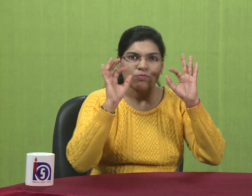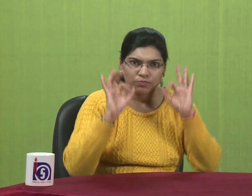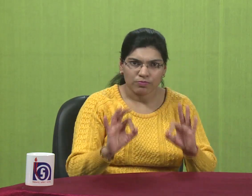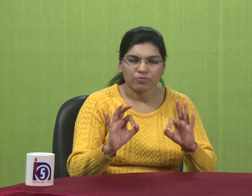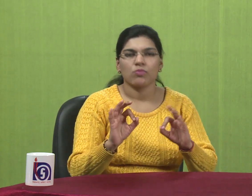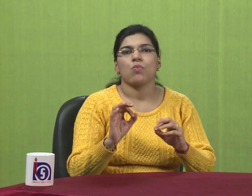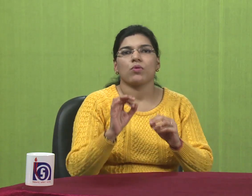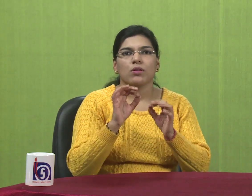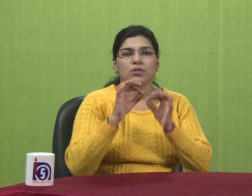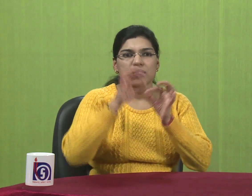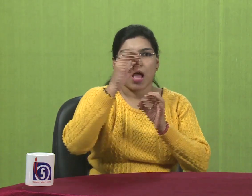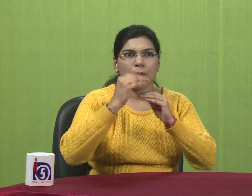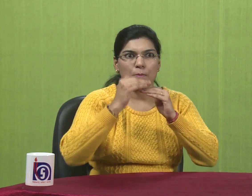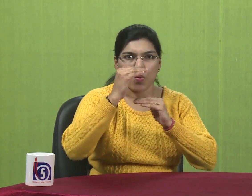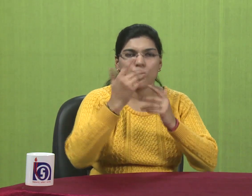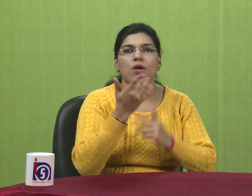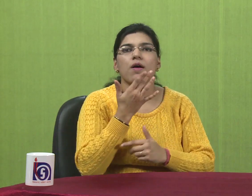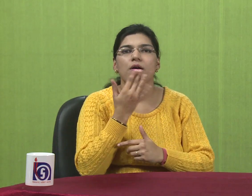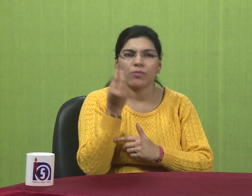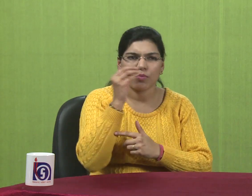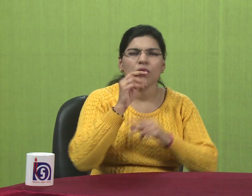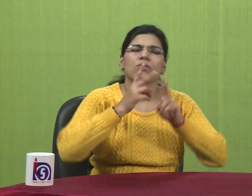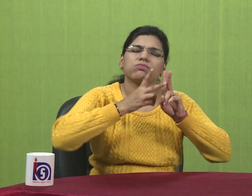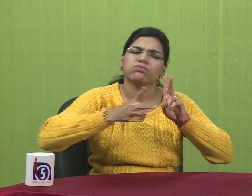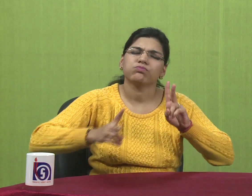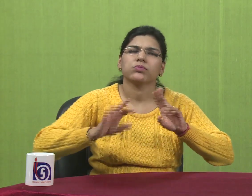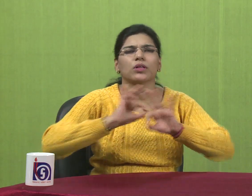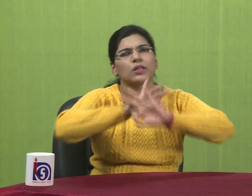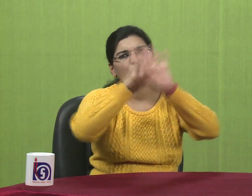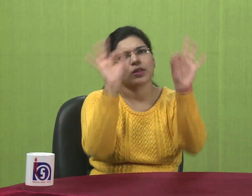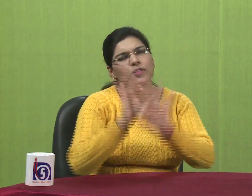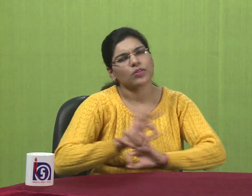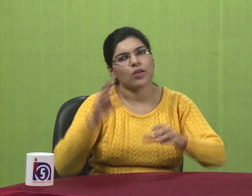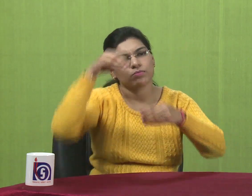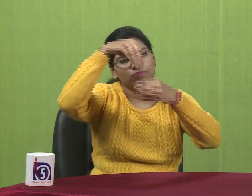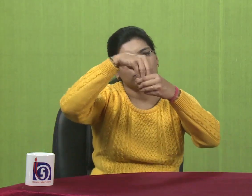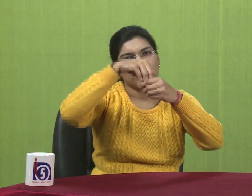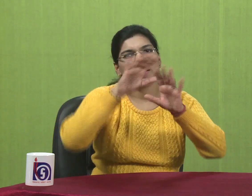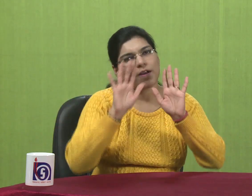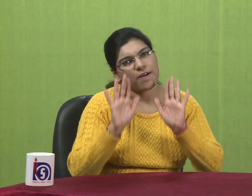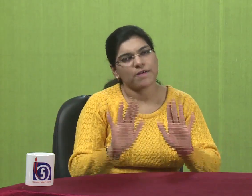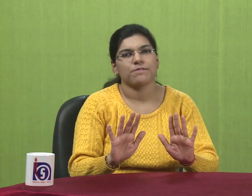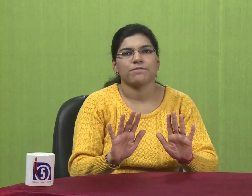font, size of the font, and by different features,